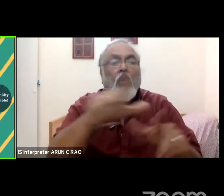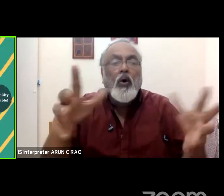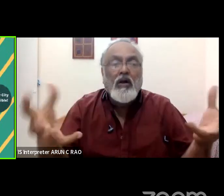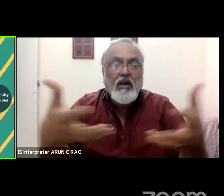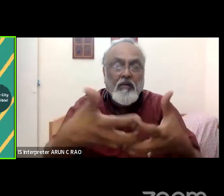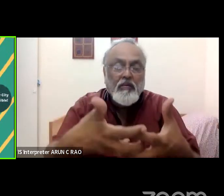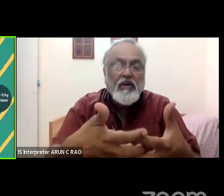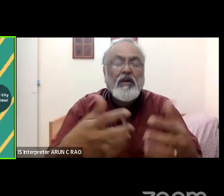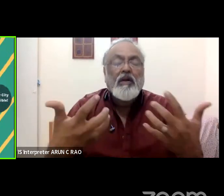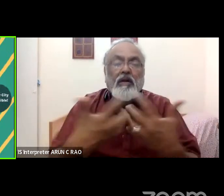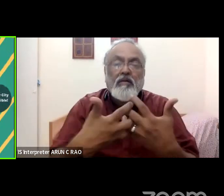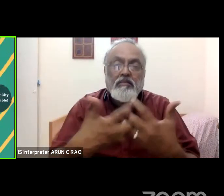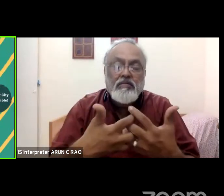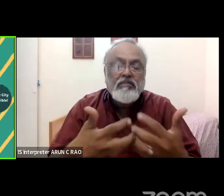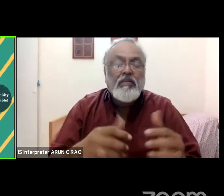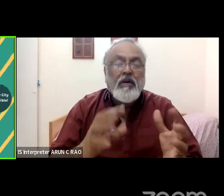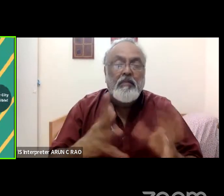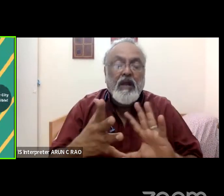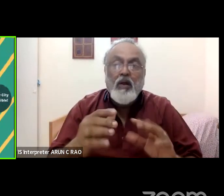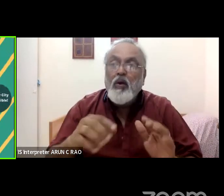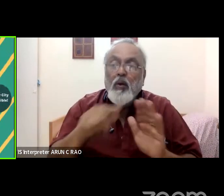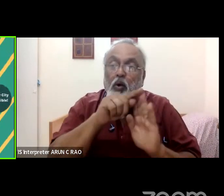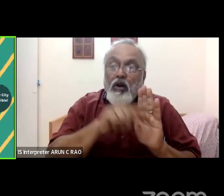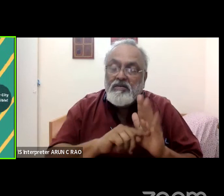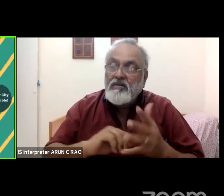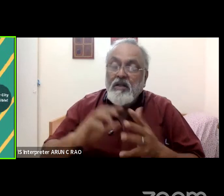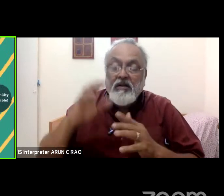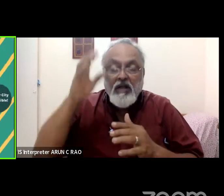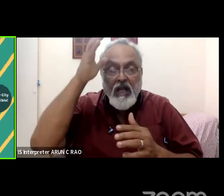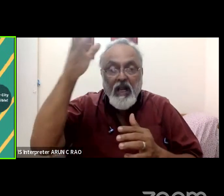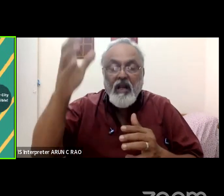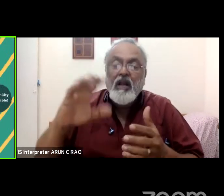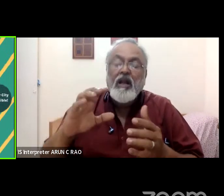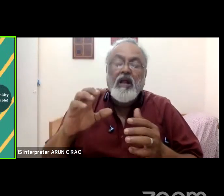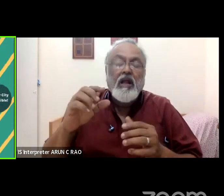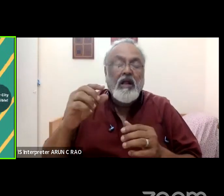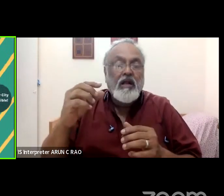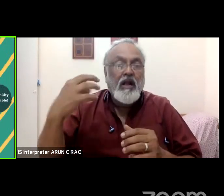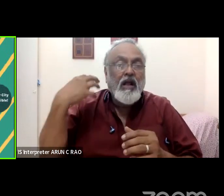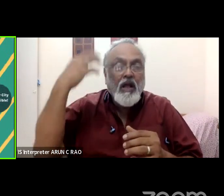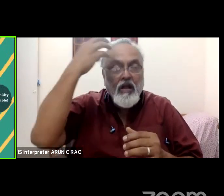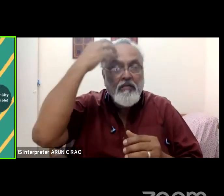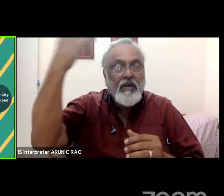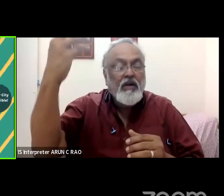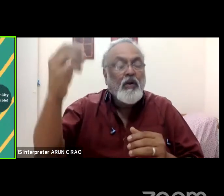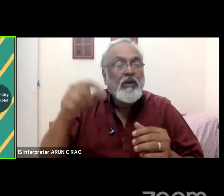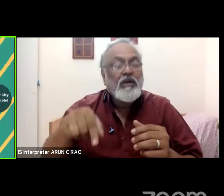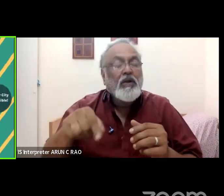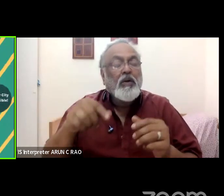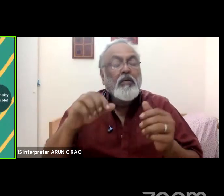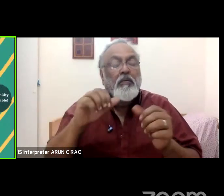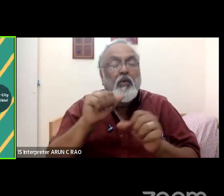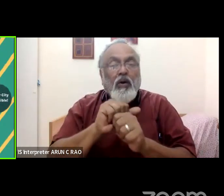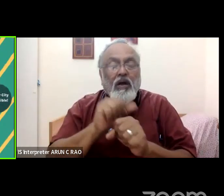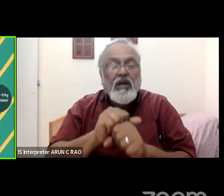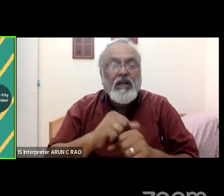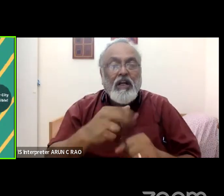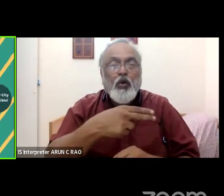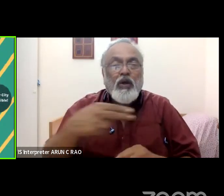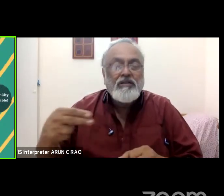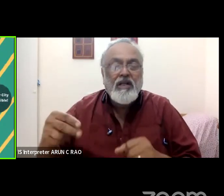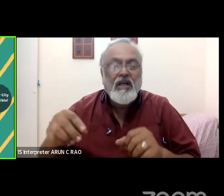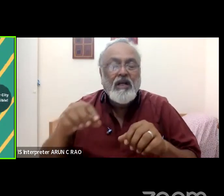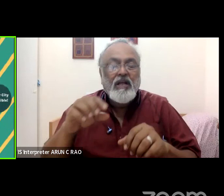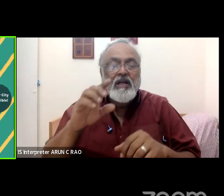being created by the government. Currently, we are working in a city called Semarang in Indonesia to work with the city government there in